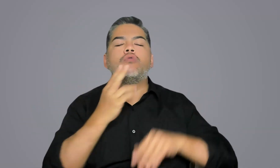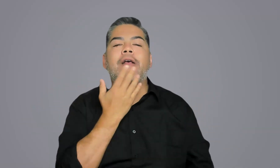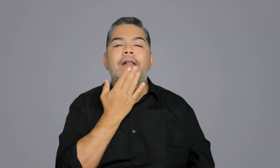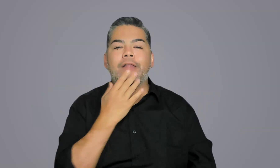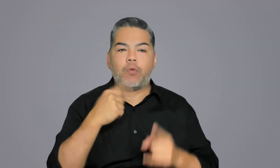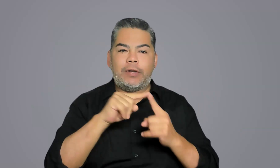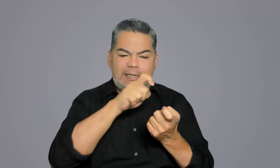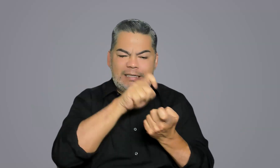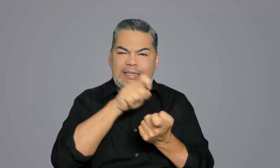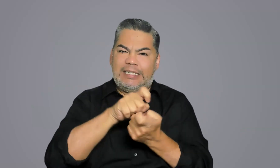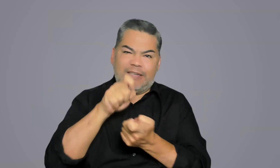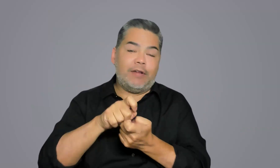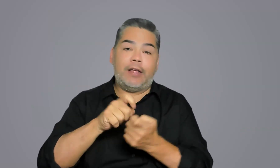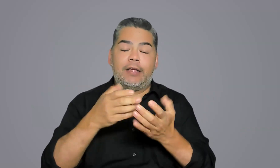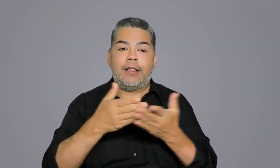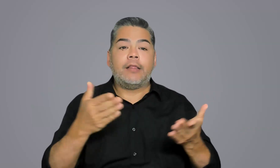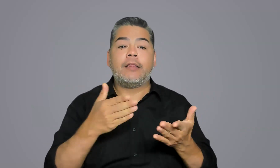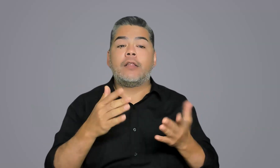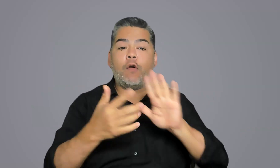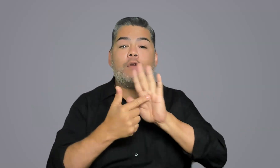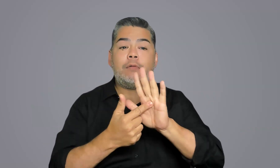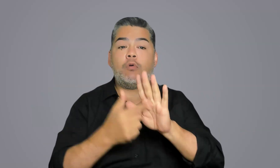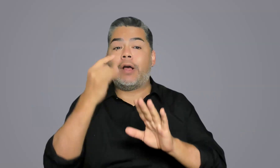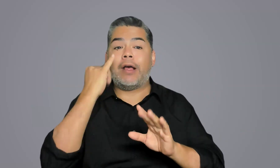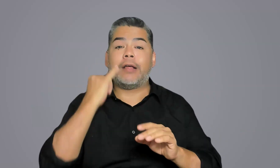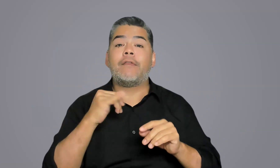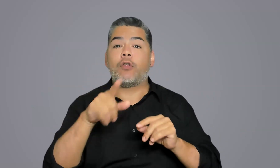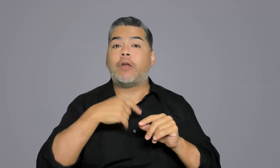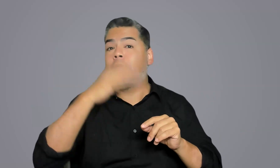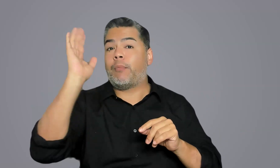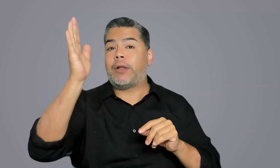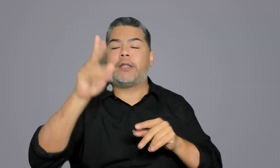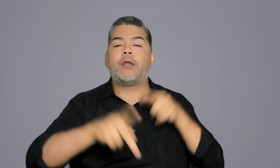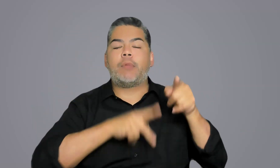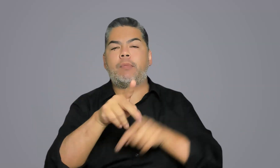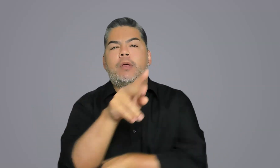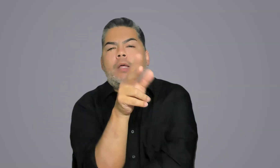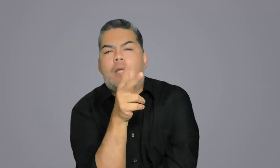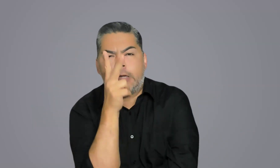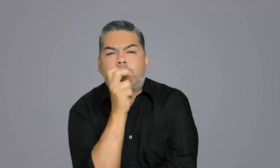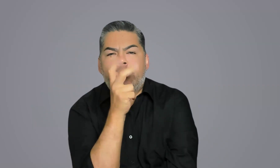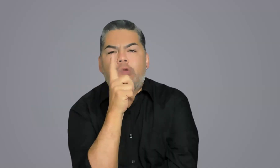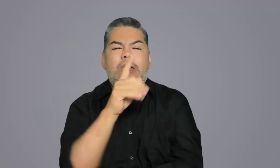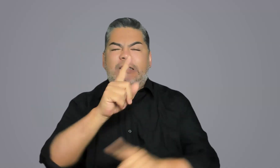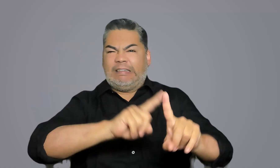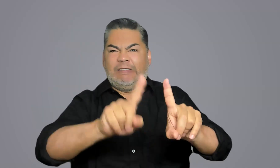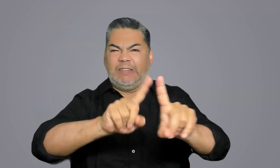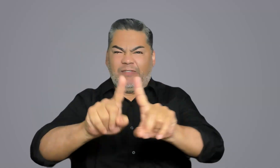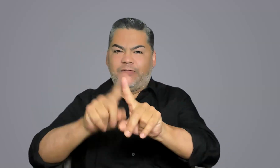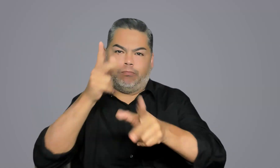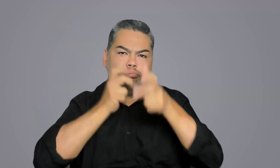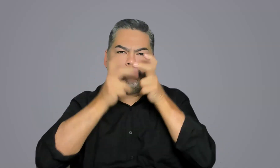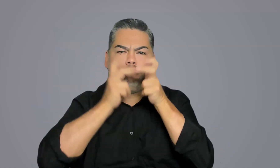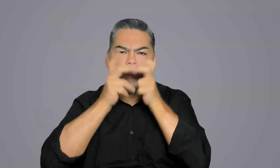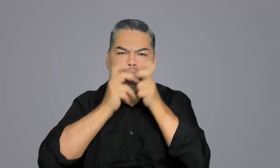anything. So if you're giving a presentation, be mindful that people are going to be experiencing those slides in different ways. On the slide, I have